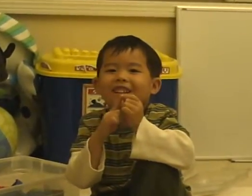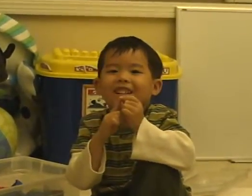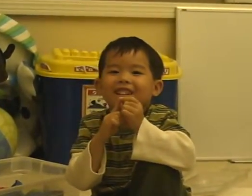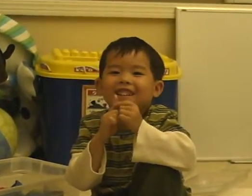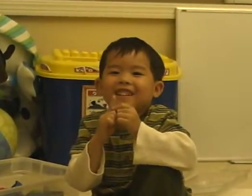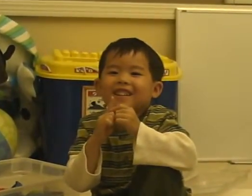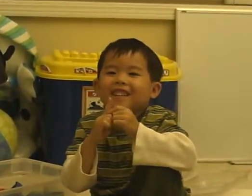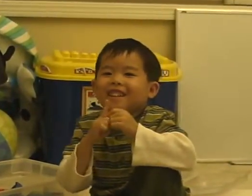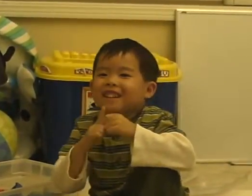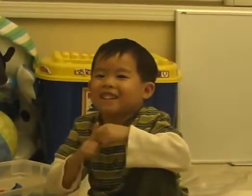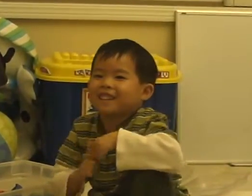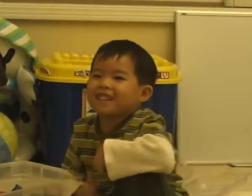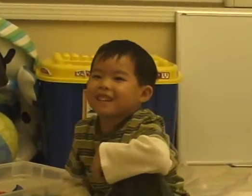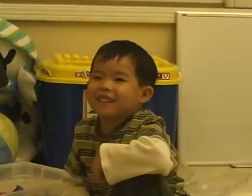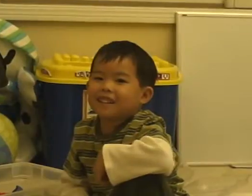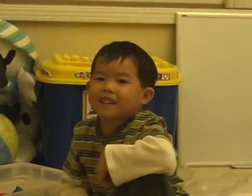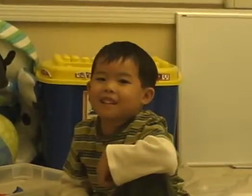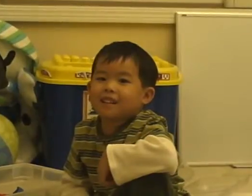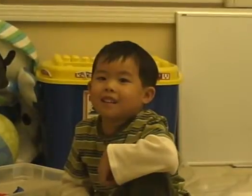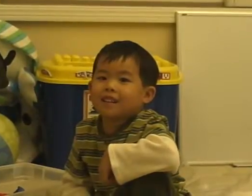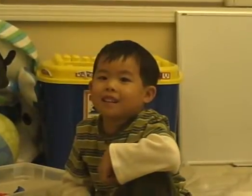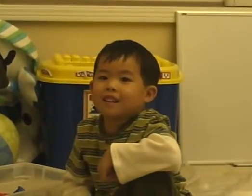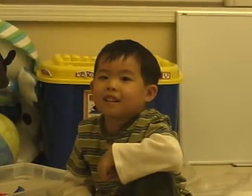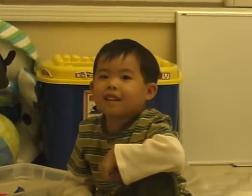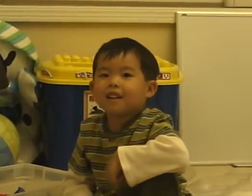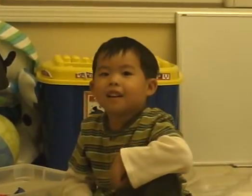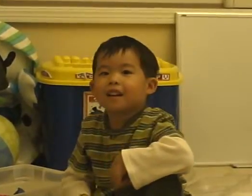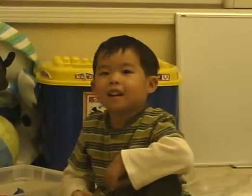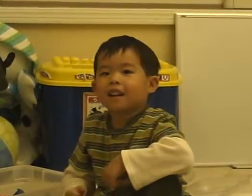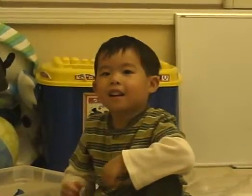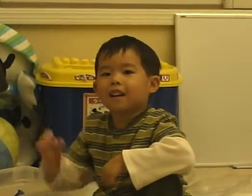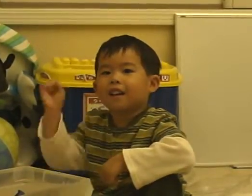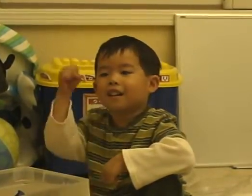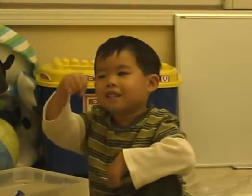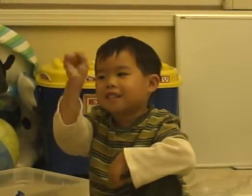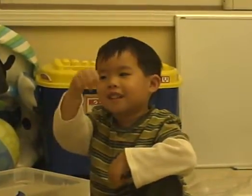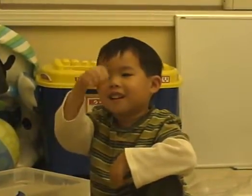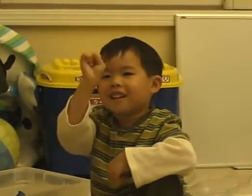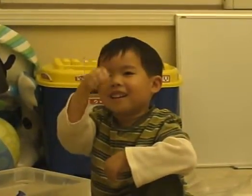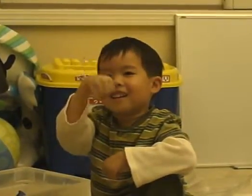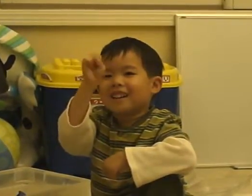Yes. How do you say yes? No.